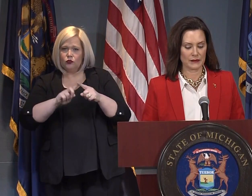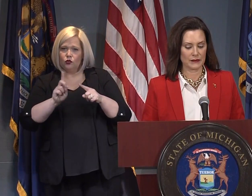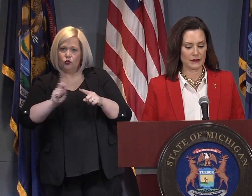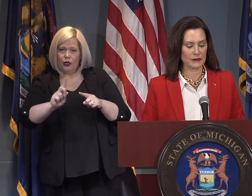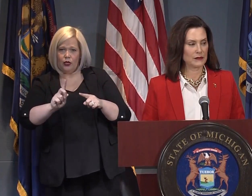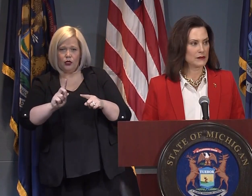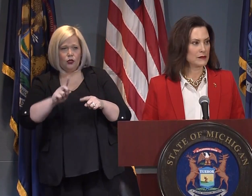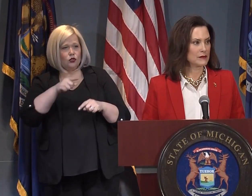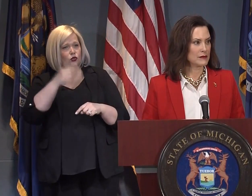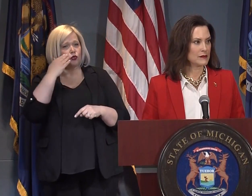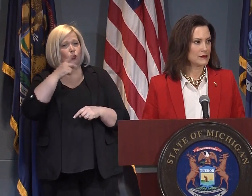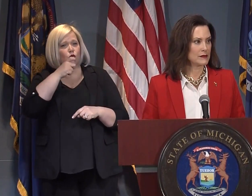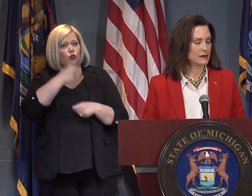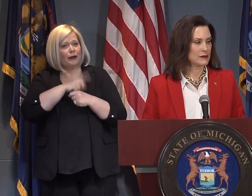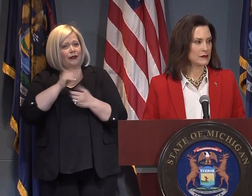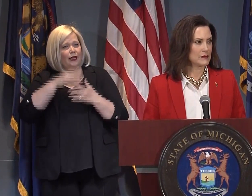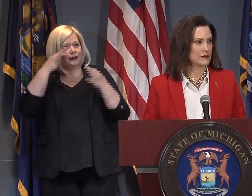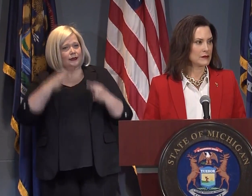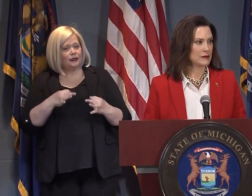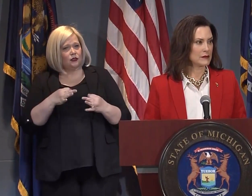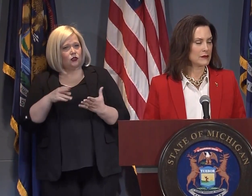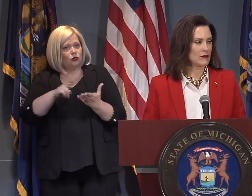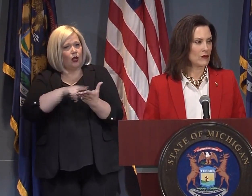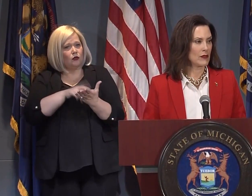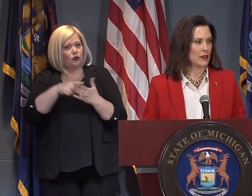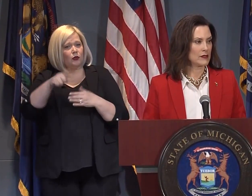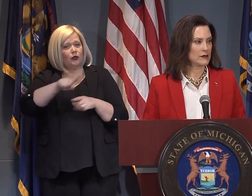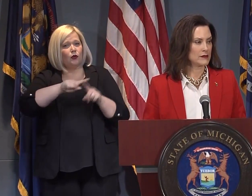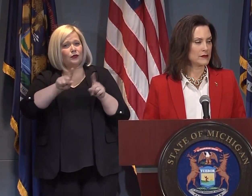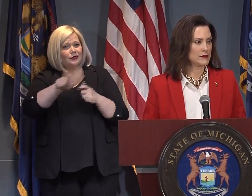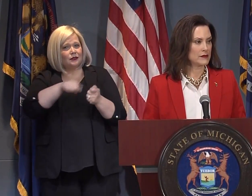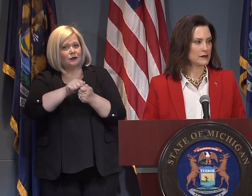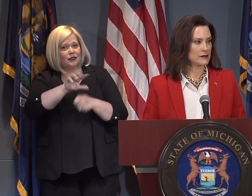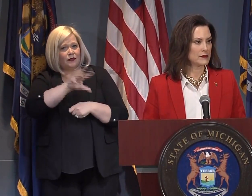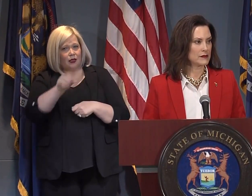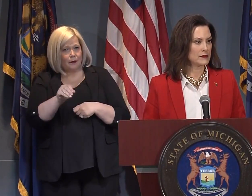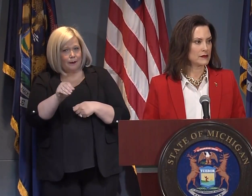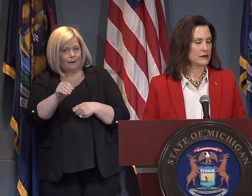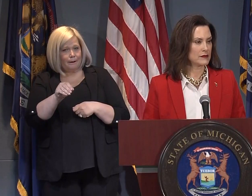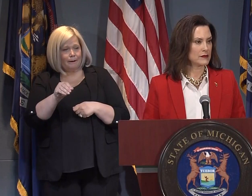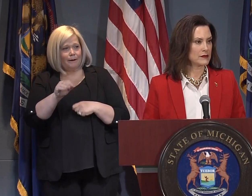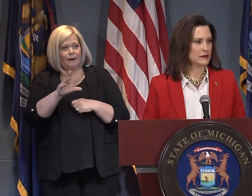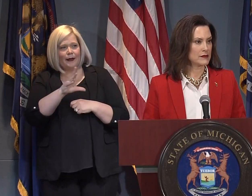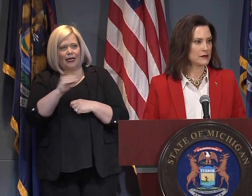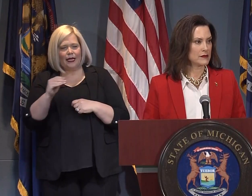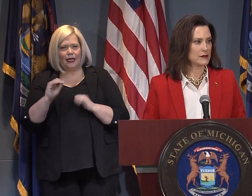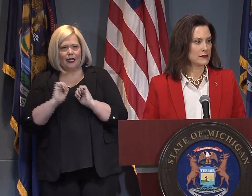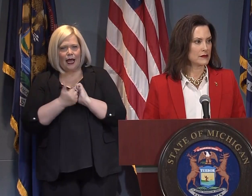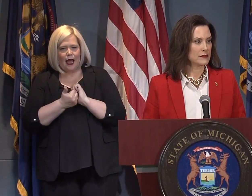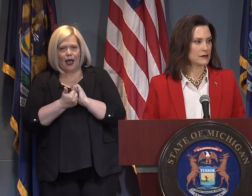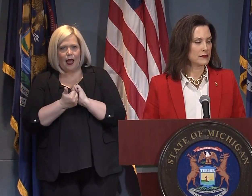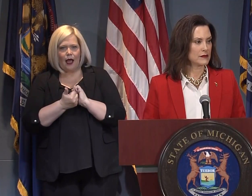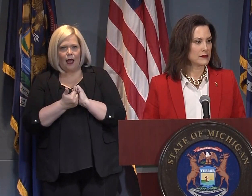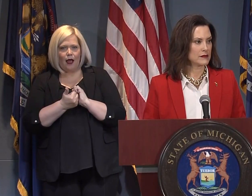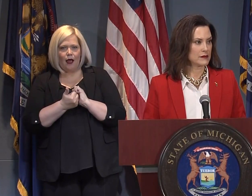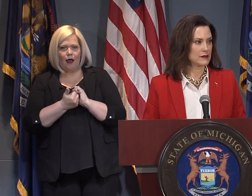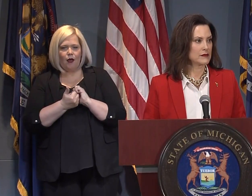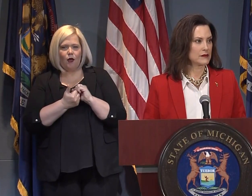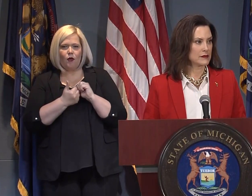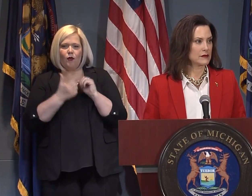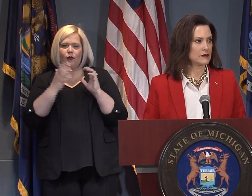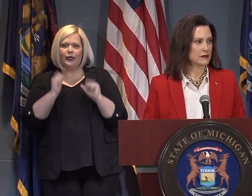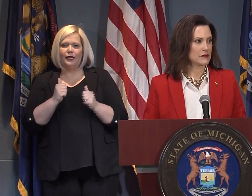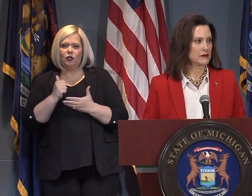that decision to contract with those companies, and how do you expect to restore public trust